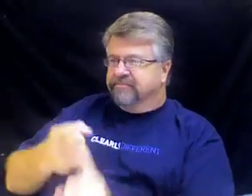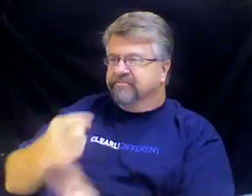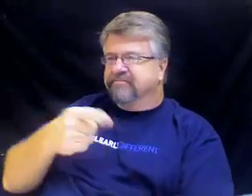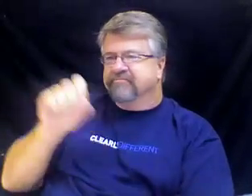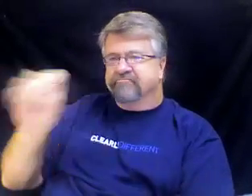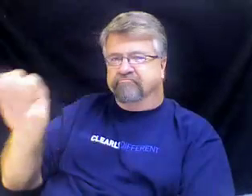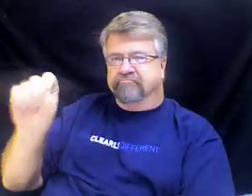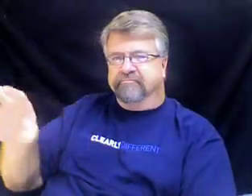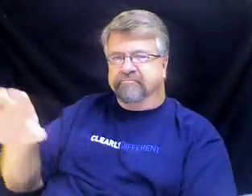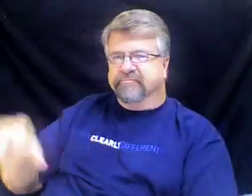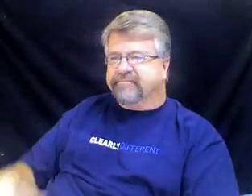Dry?